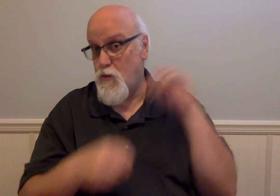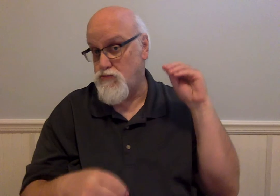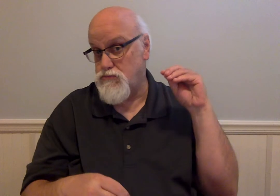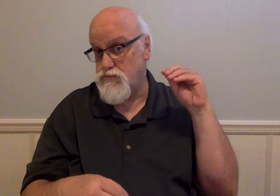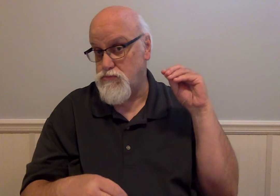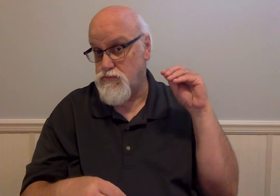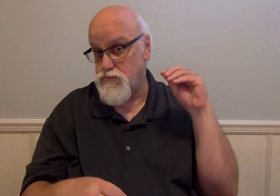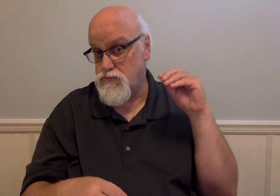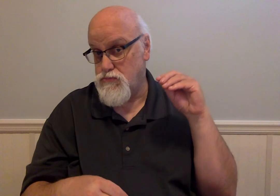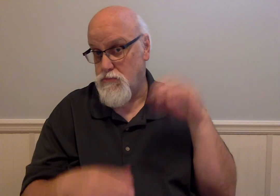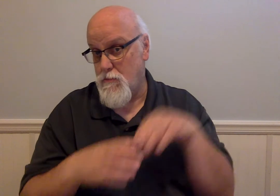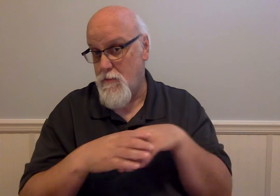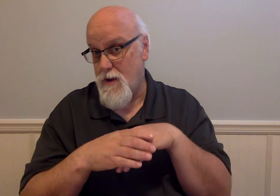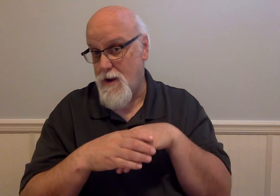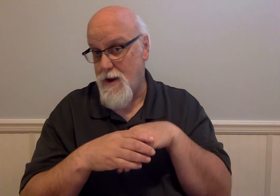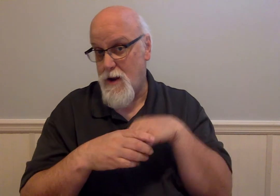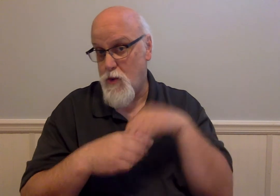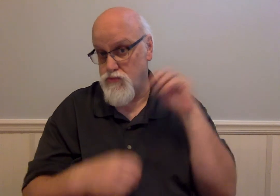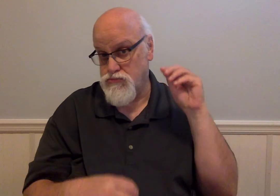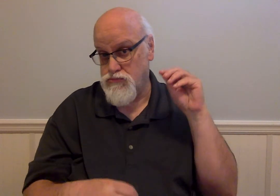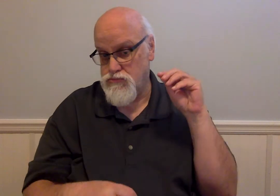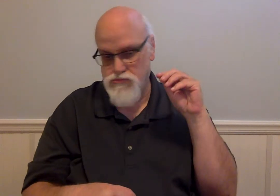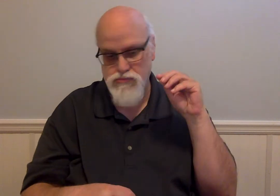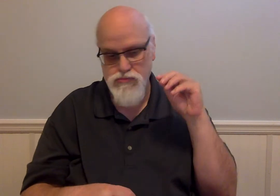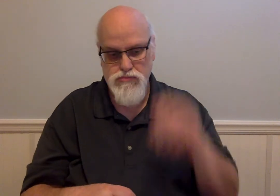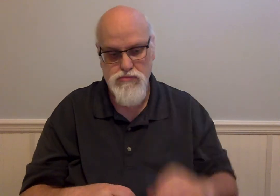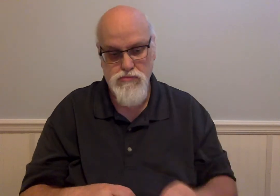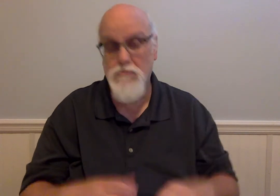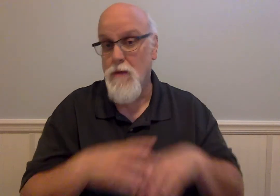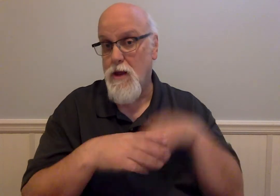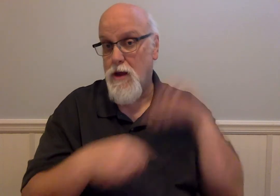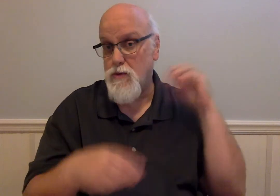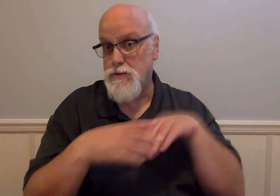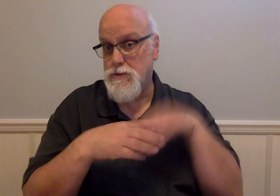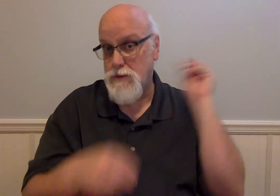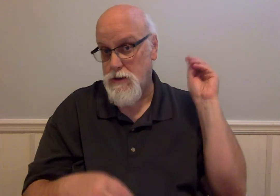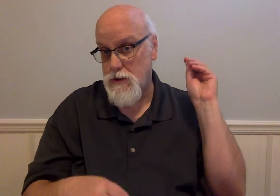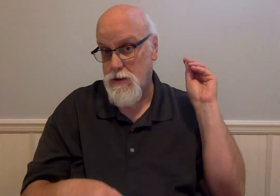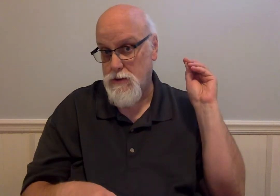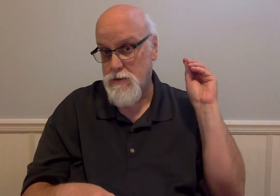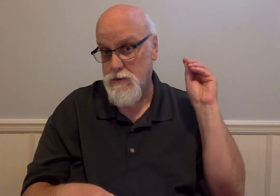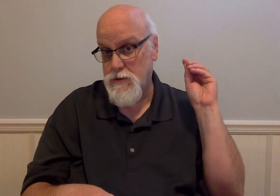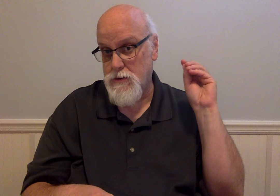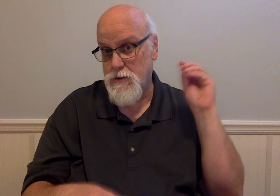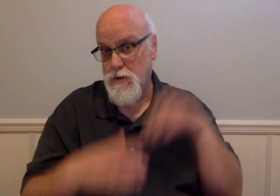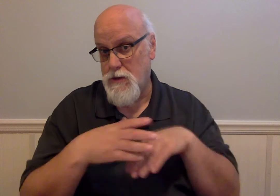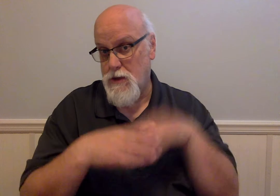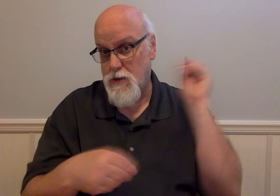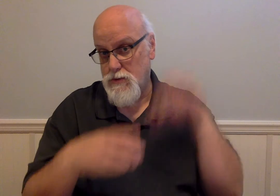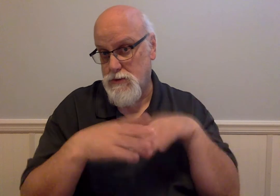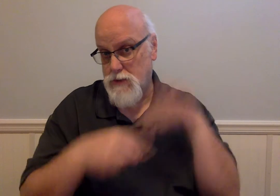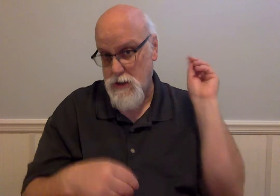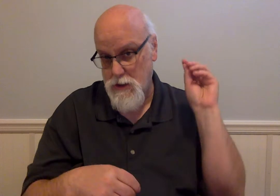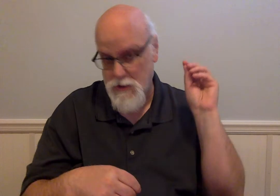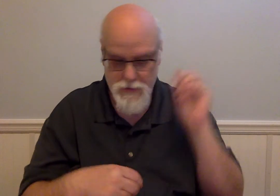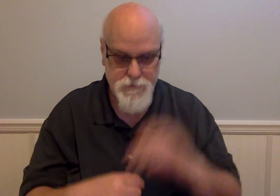So this is out, I'm taking it out of the in. So out, outside.